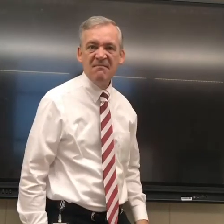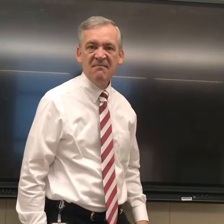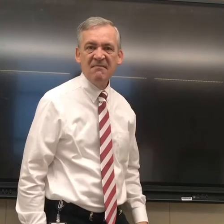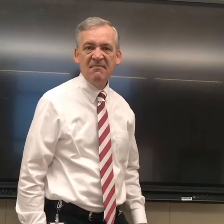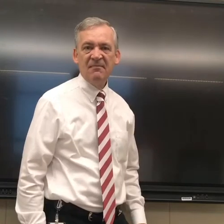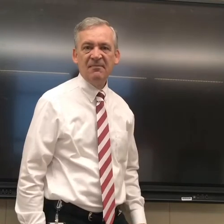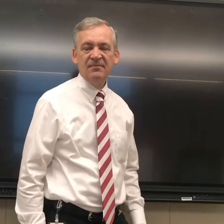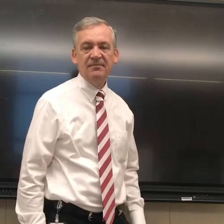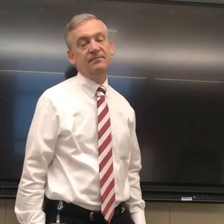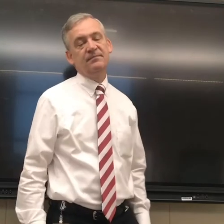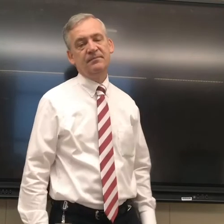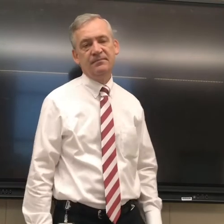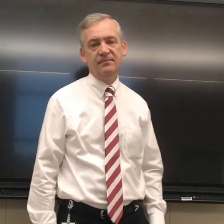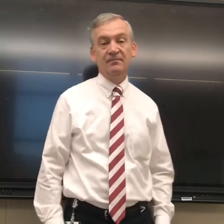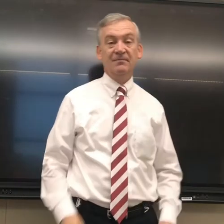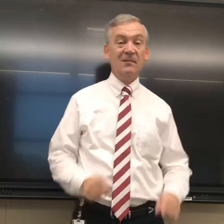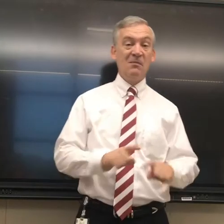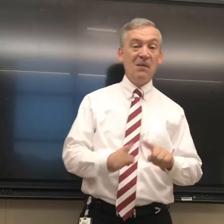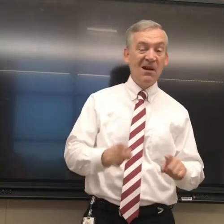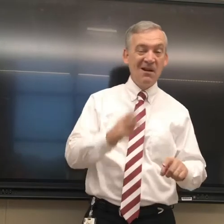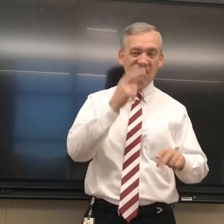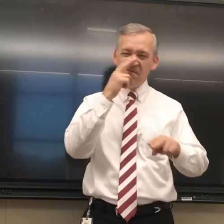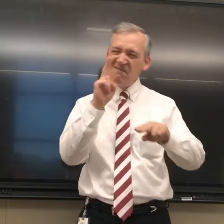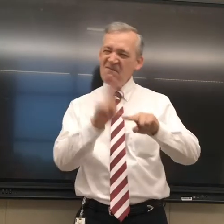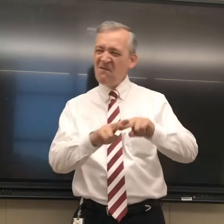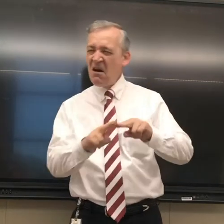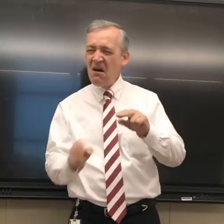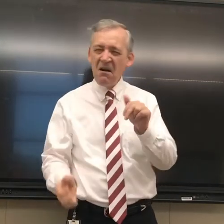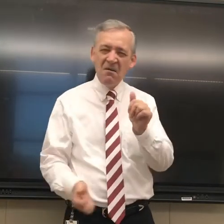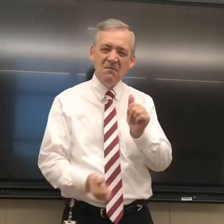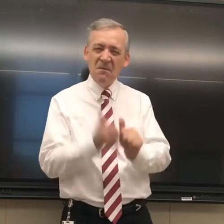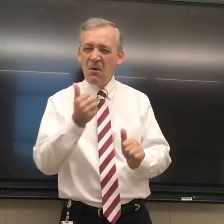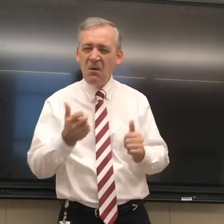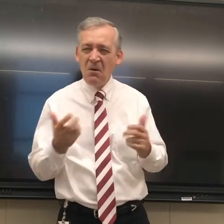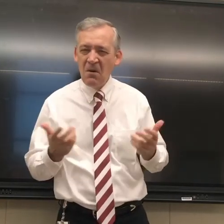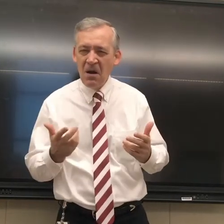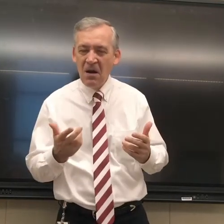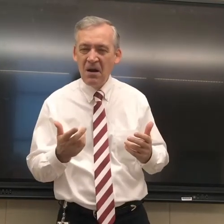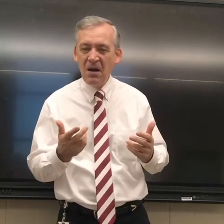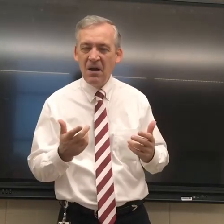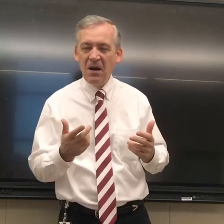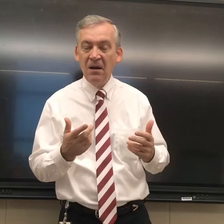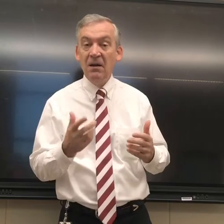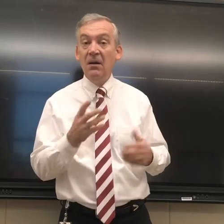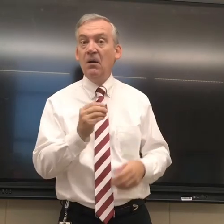But our real fun and real fear lay in Miss Lottie herself.